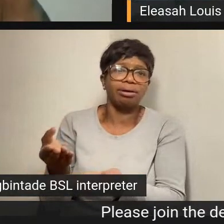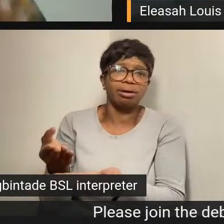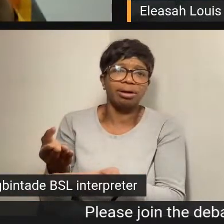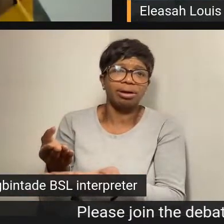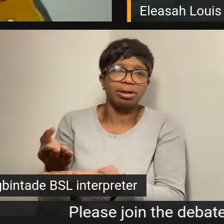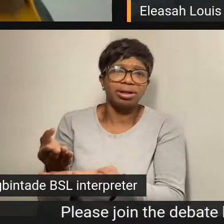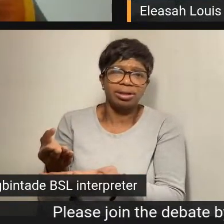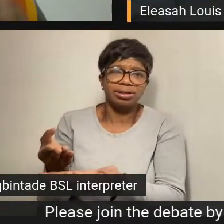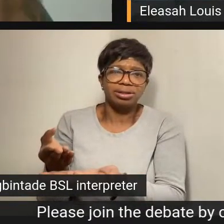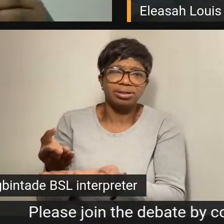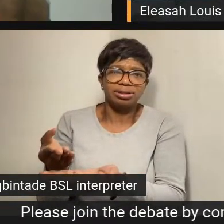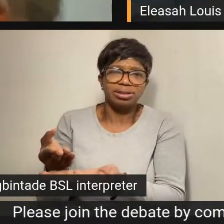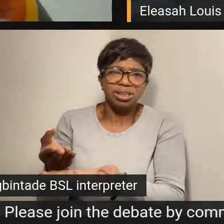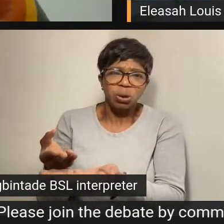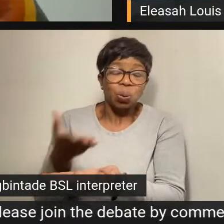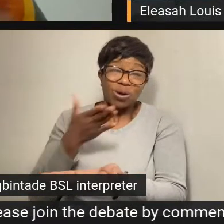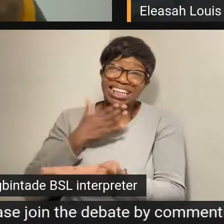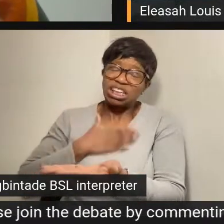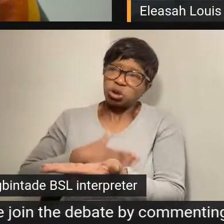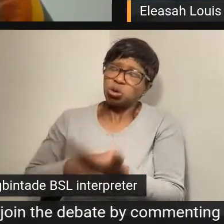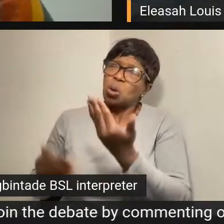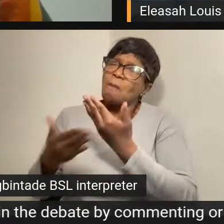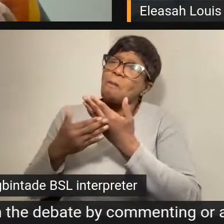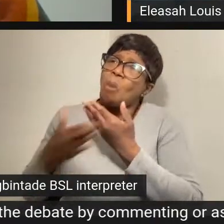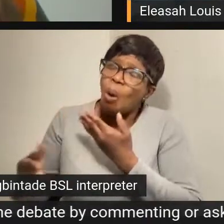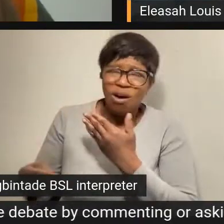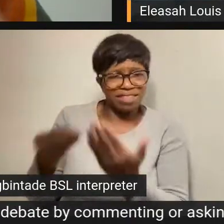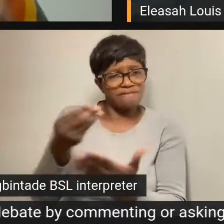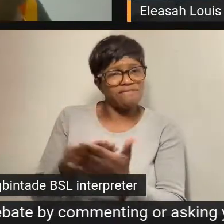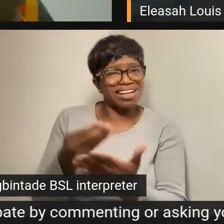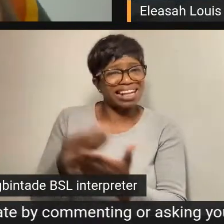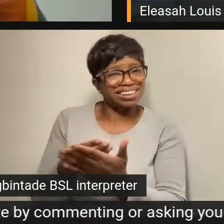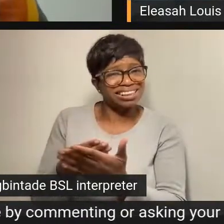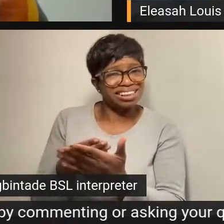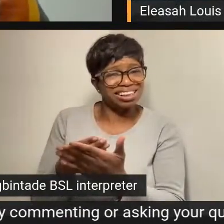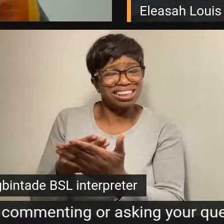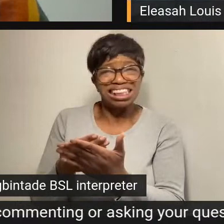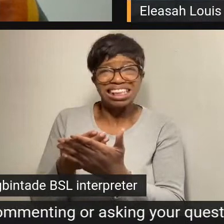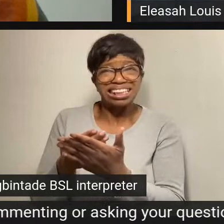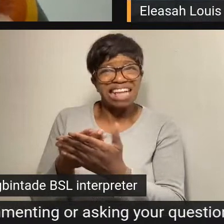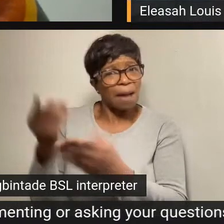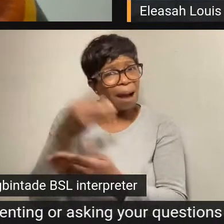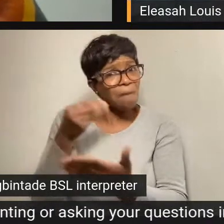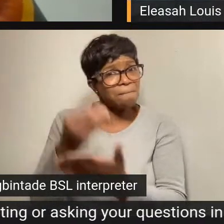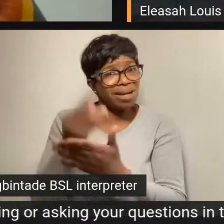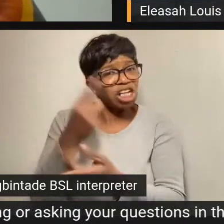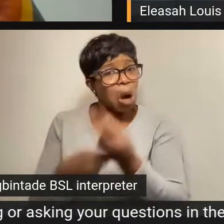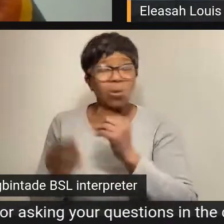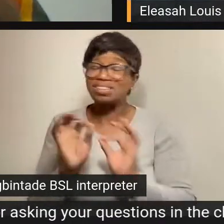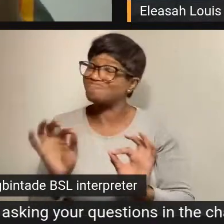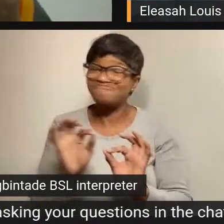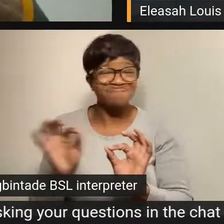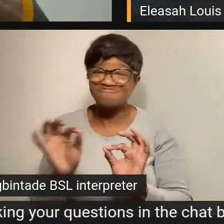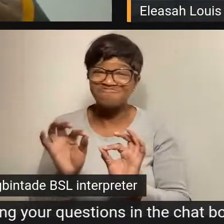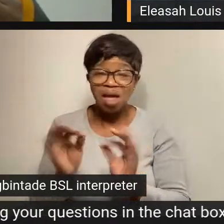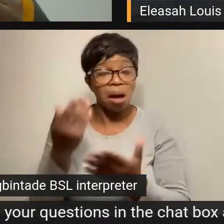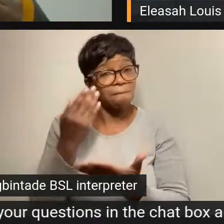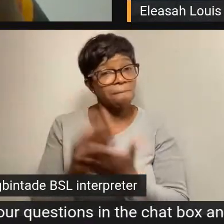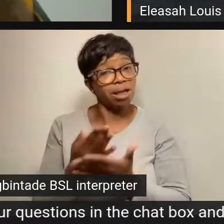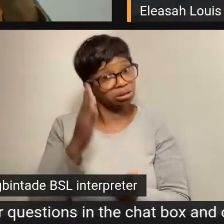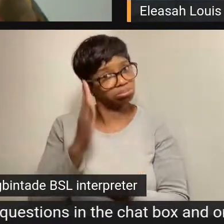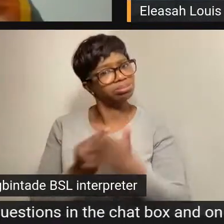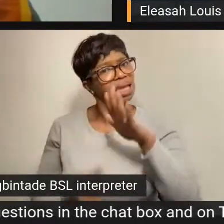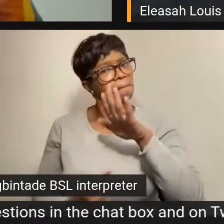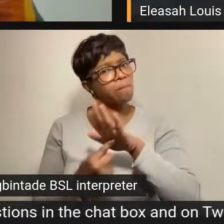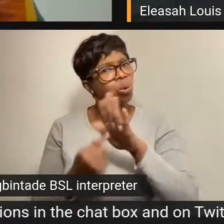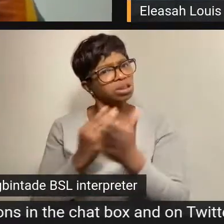will need necessarily to go beyond the finances. It's not just about money. Money is an important, but